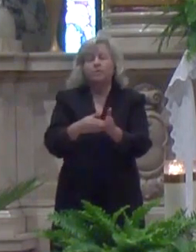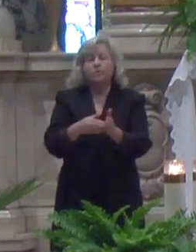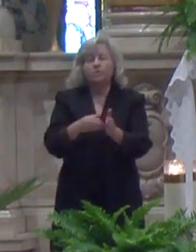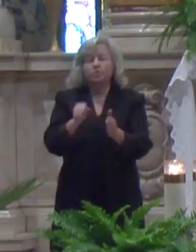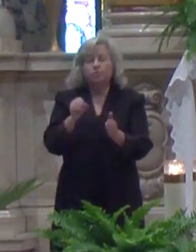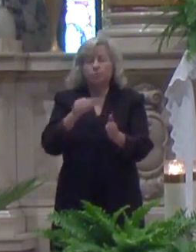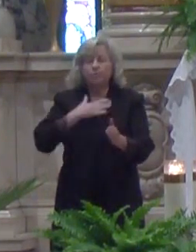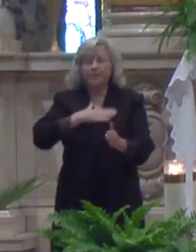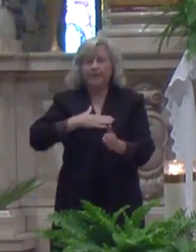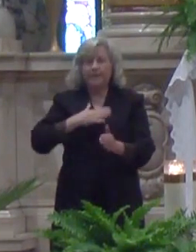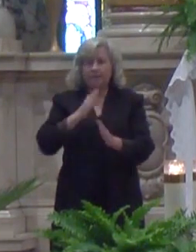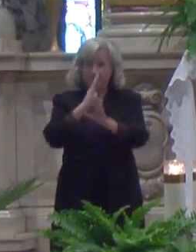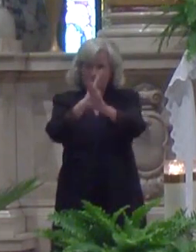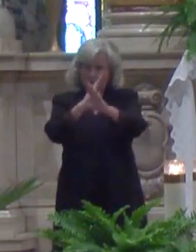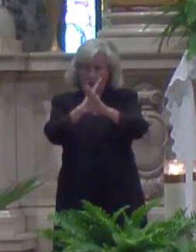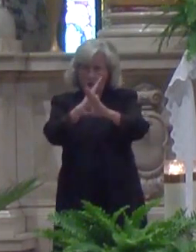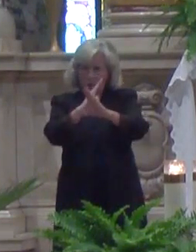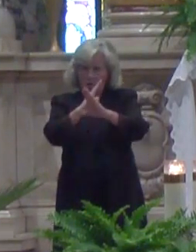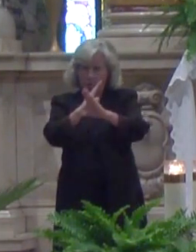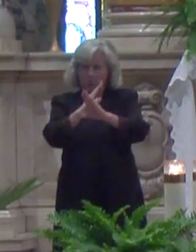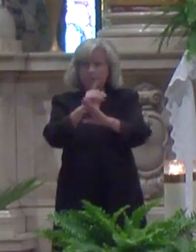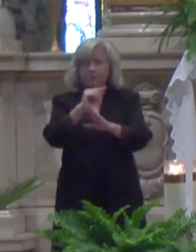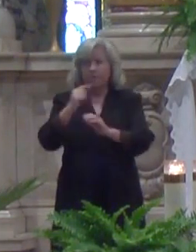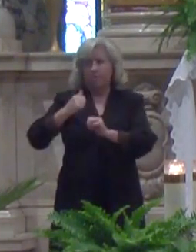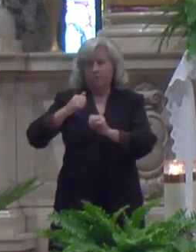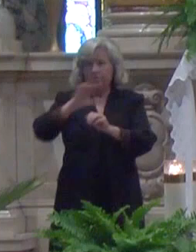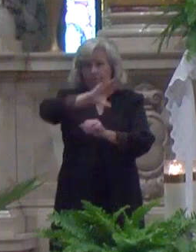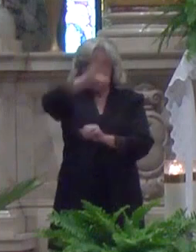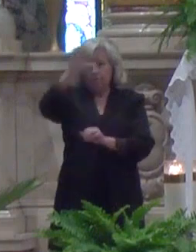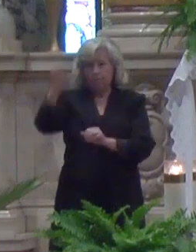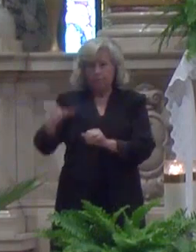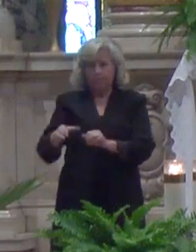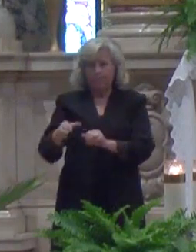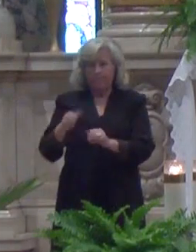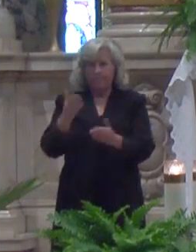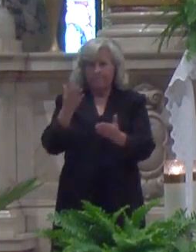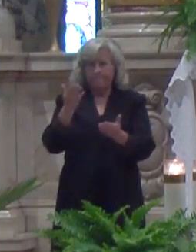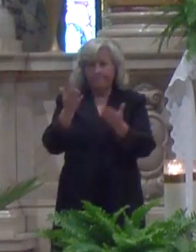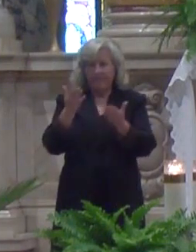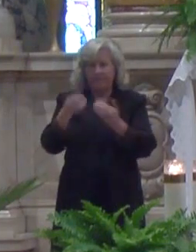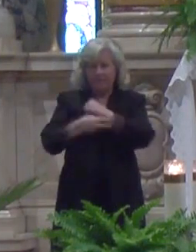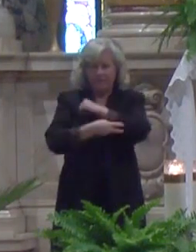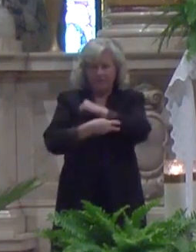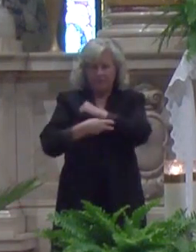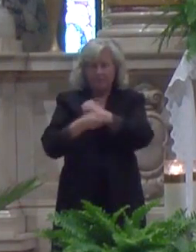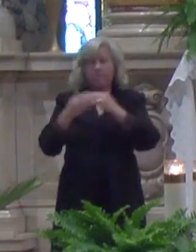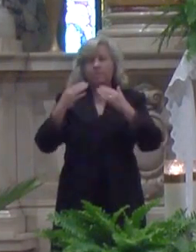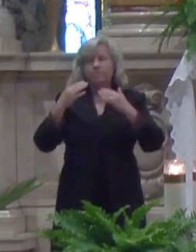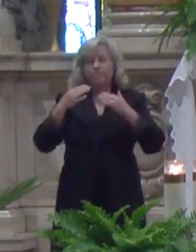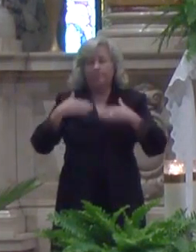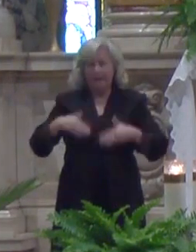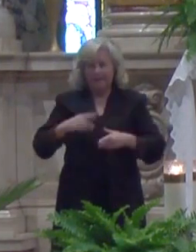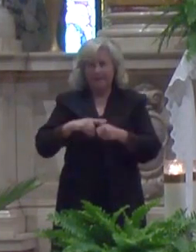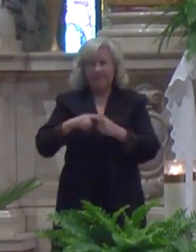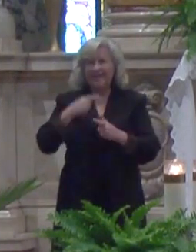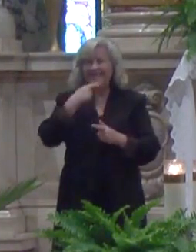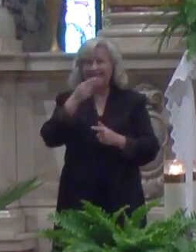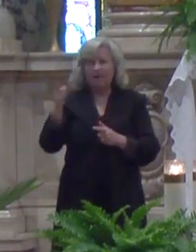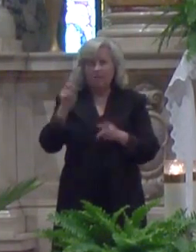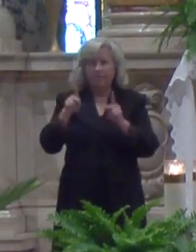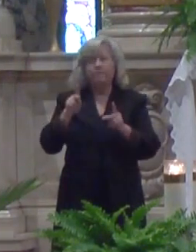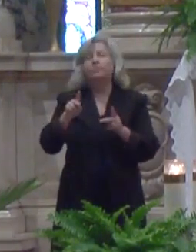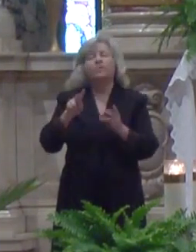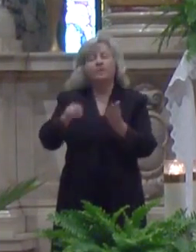be secured until the third day, lest his disciples come and steal him and say to the people, 'He has been raised from the